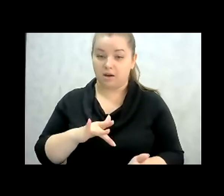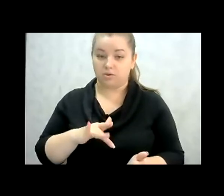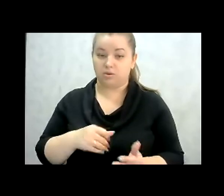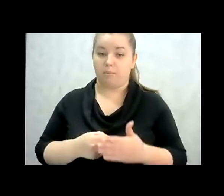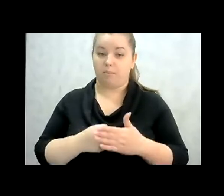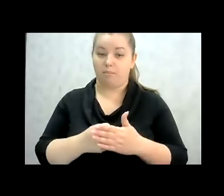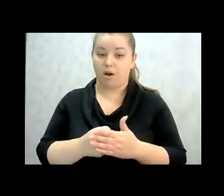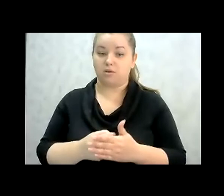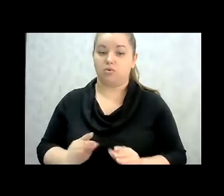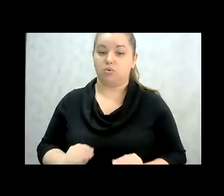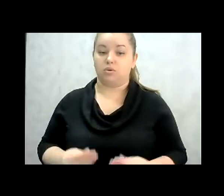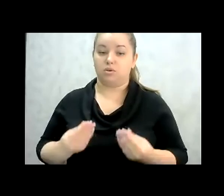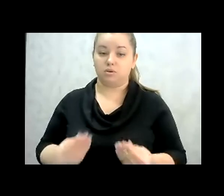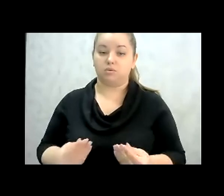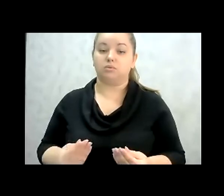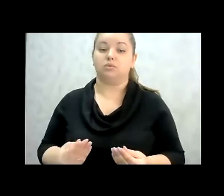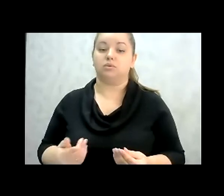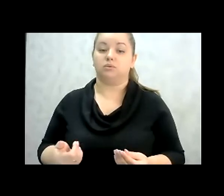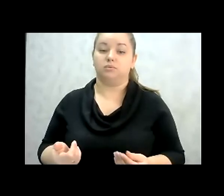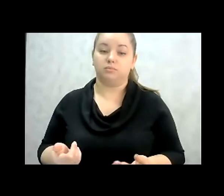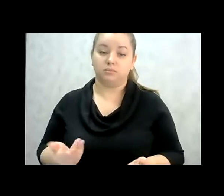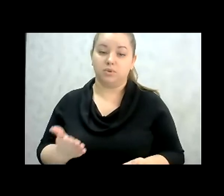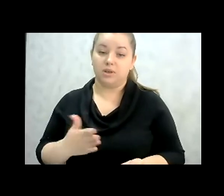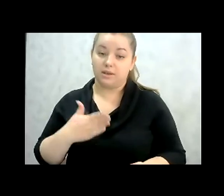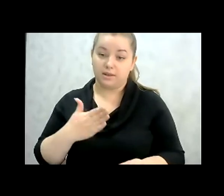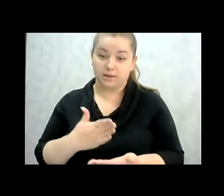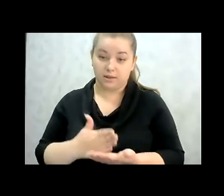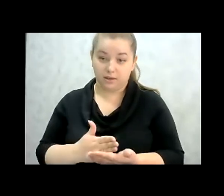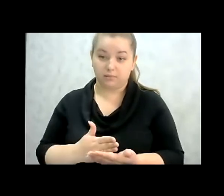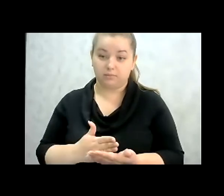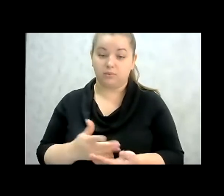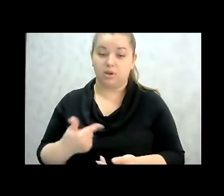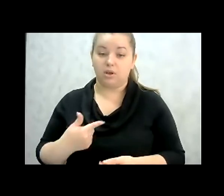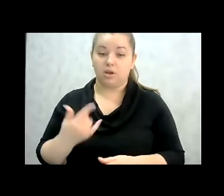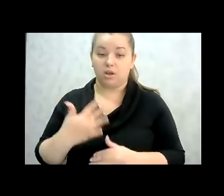However, the request within the society is for the